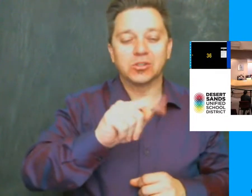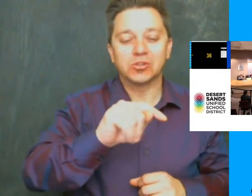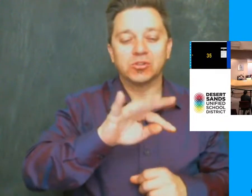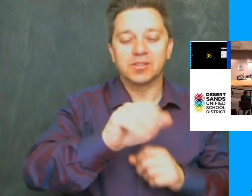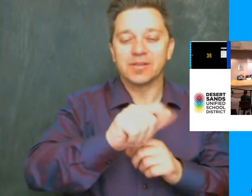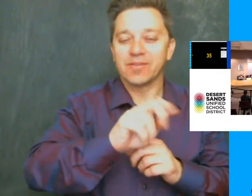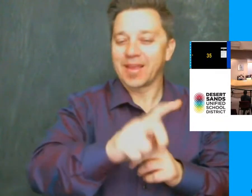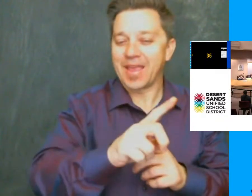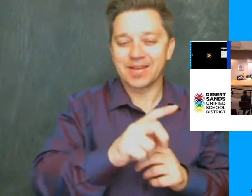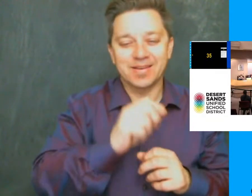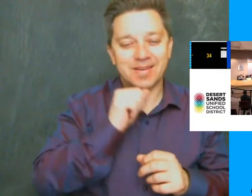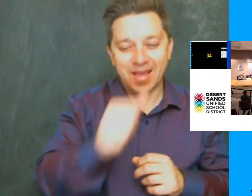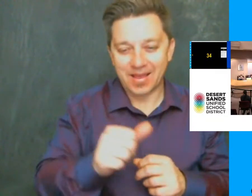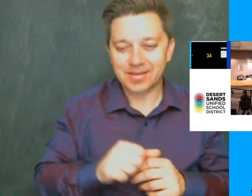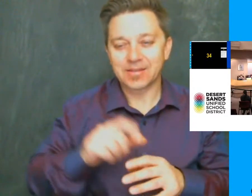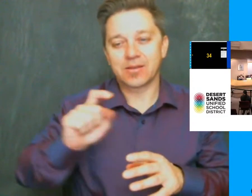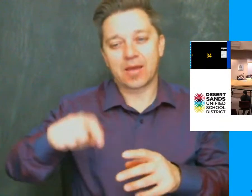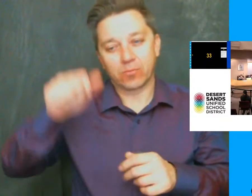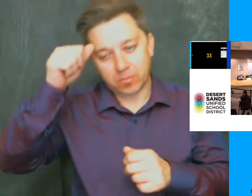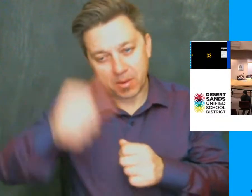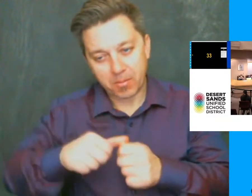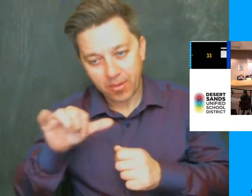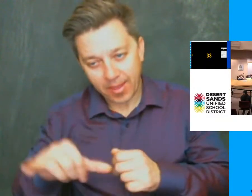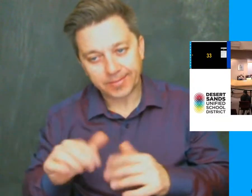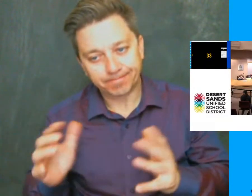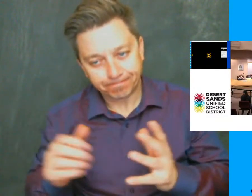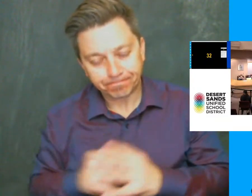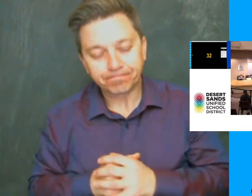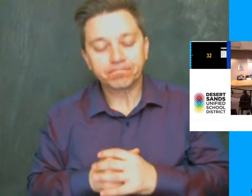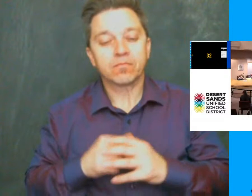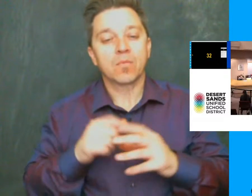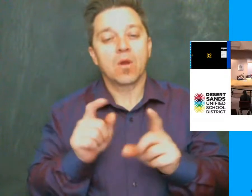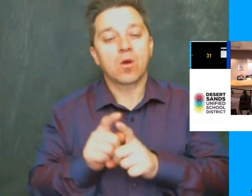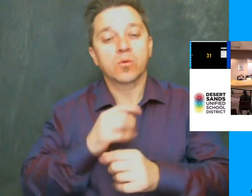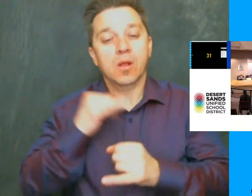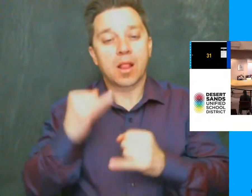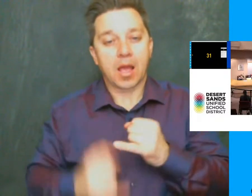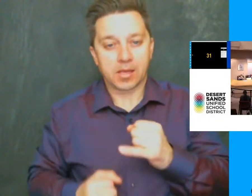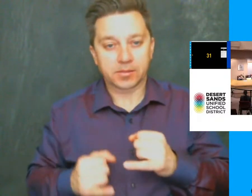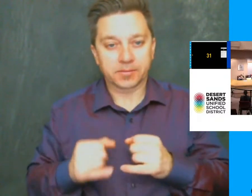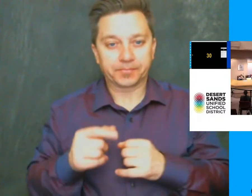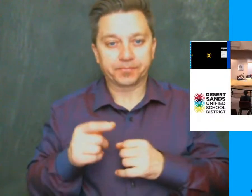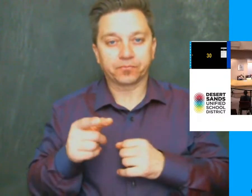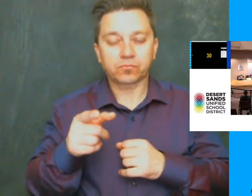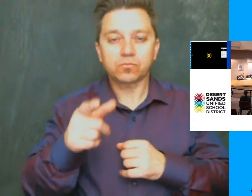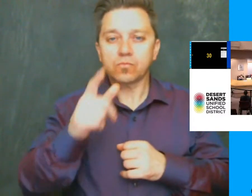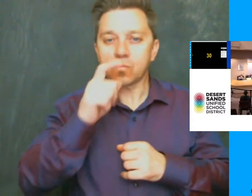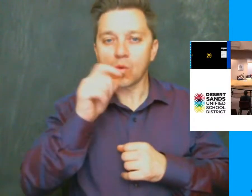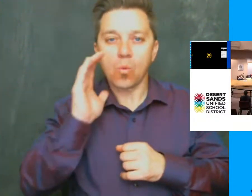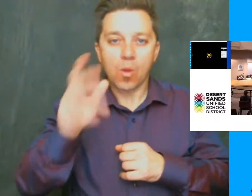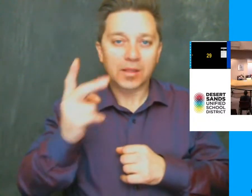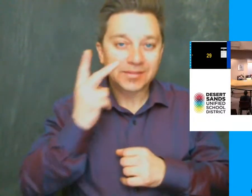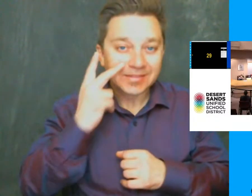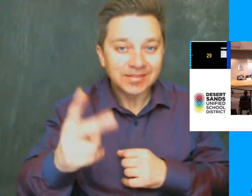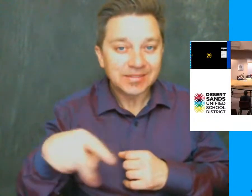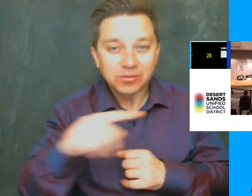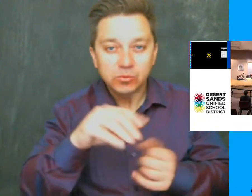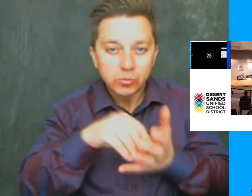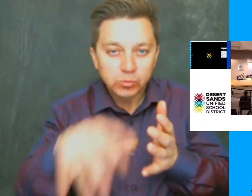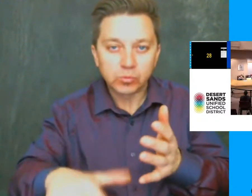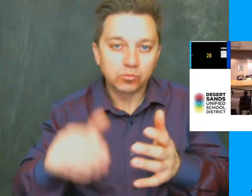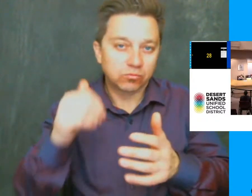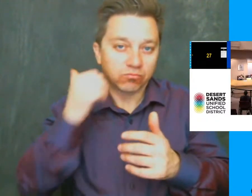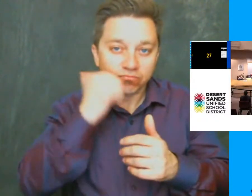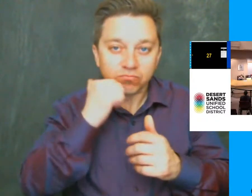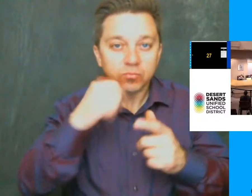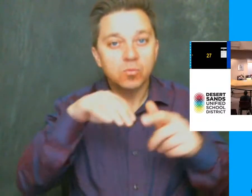facilities. So we need to remember that. And then last, who's going to be seeing these students as they walk in to